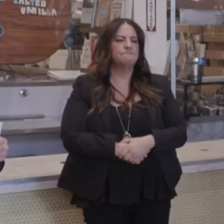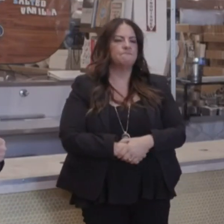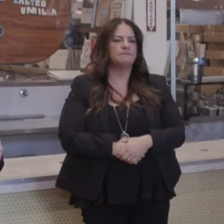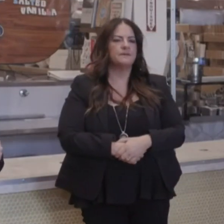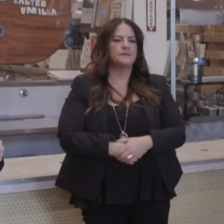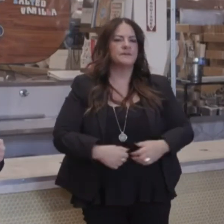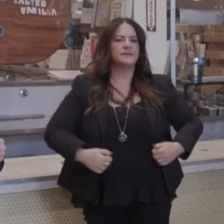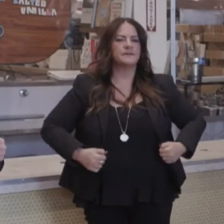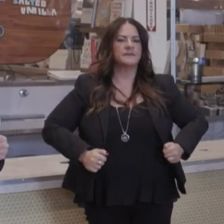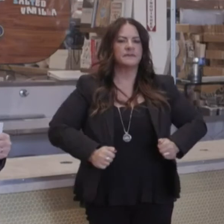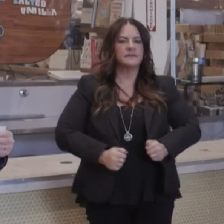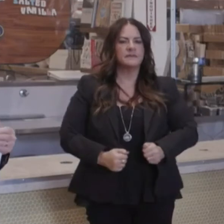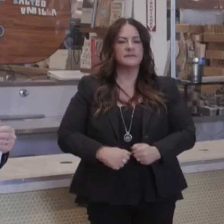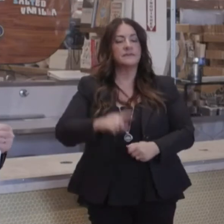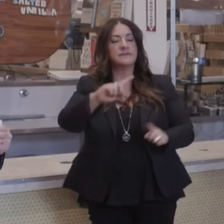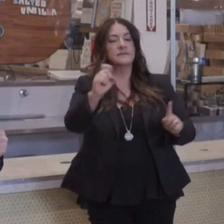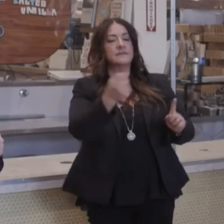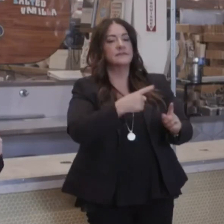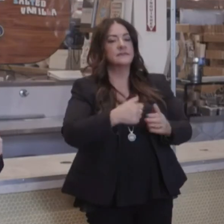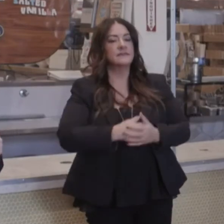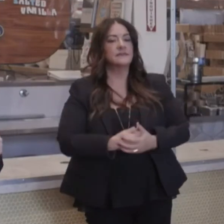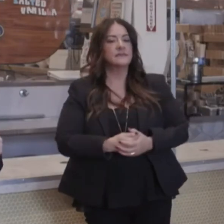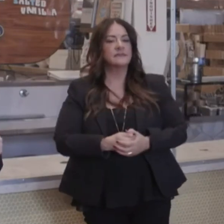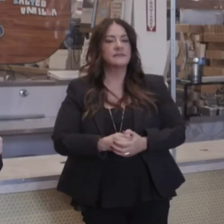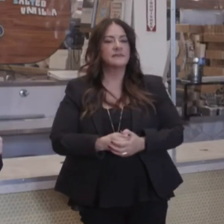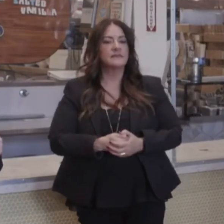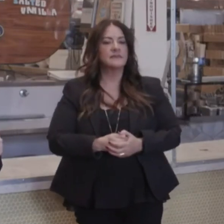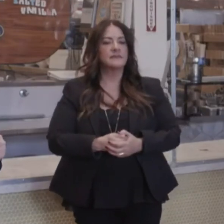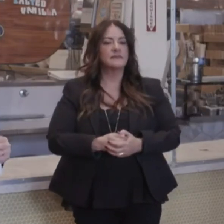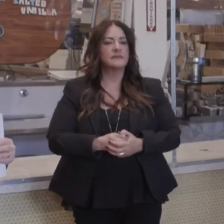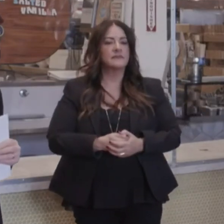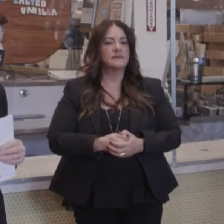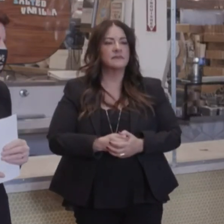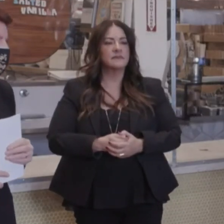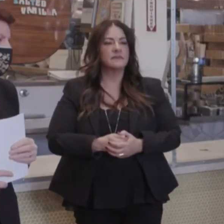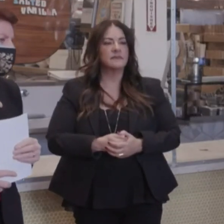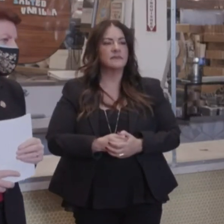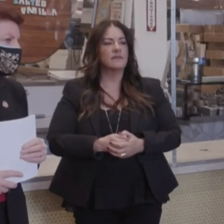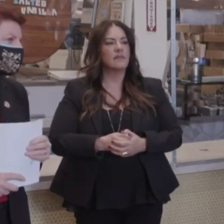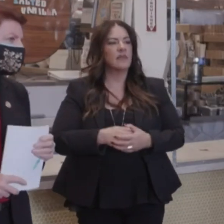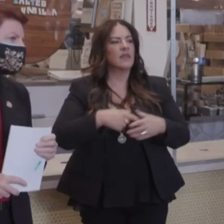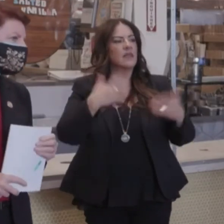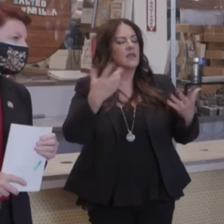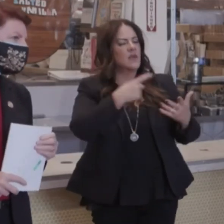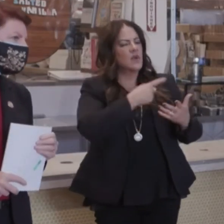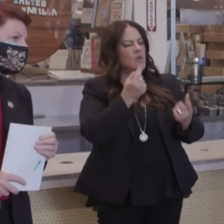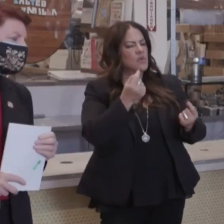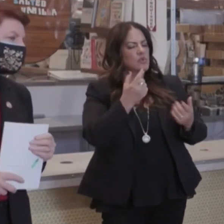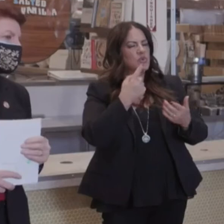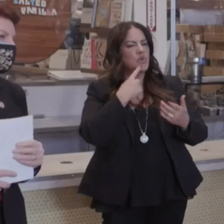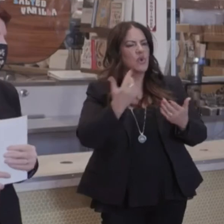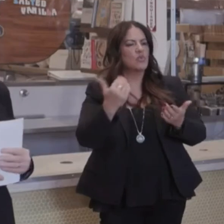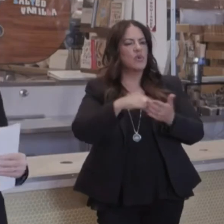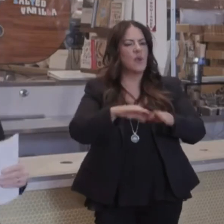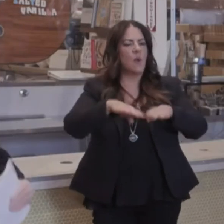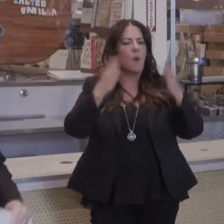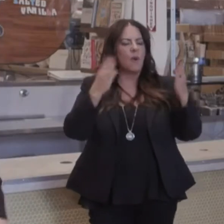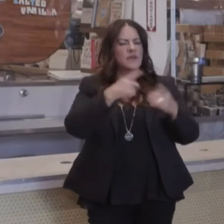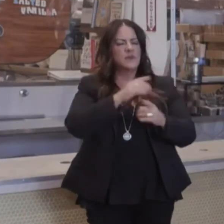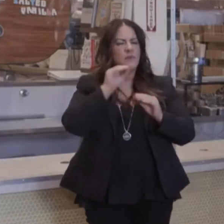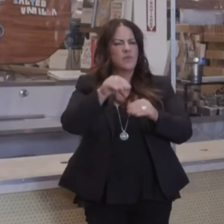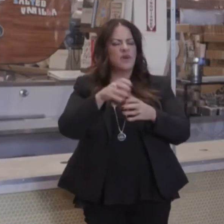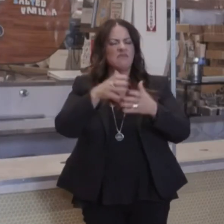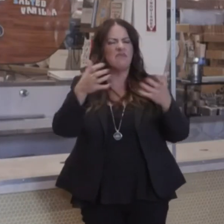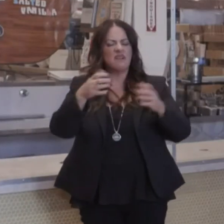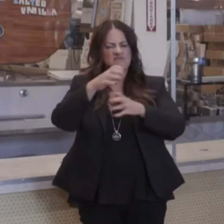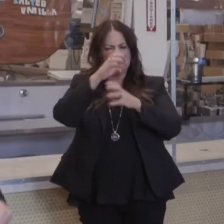Hi, Phil Wellen with the LA Times. One of the reasons schools haven't reopened this year in California is because of the restrictions that your own administration